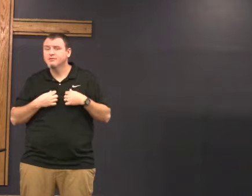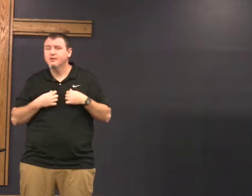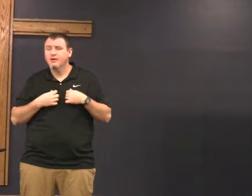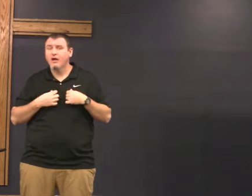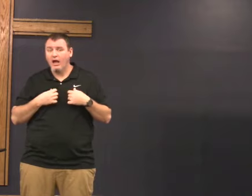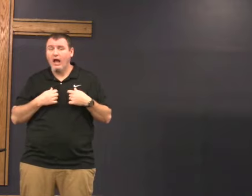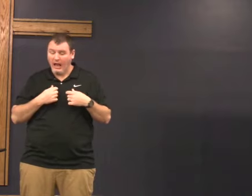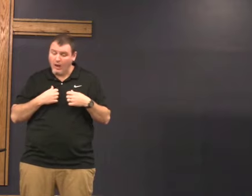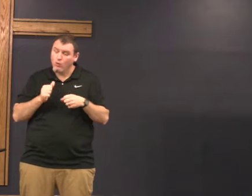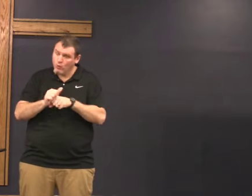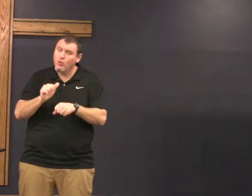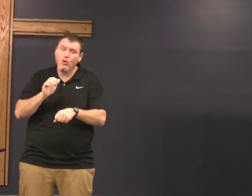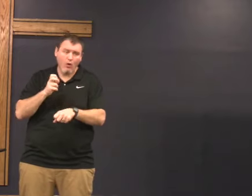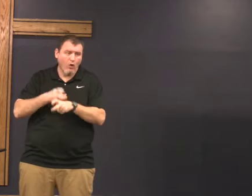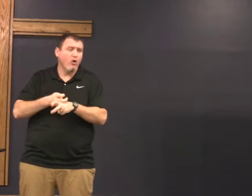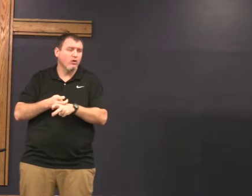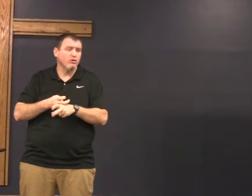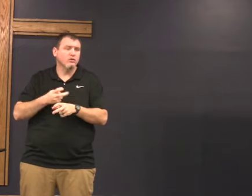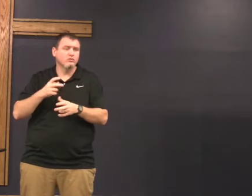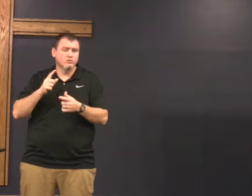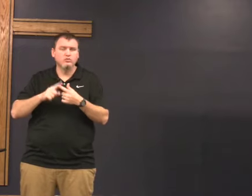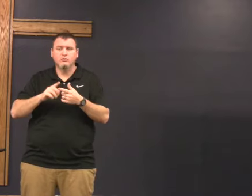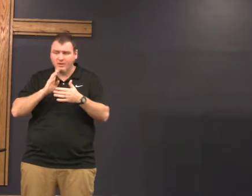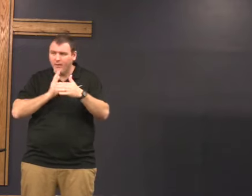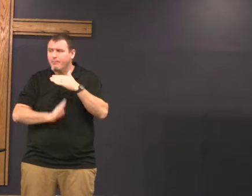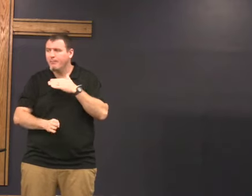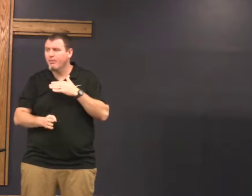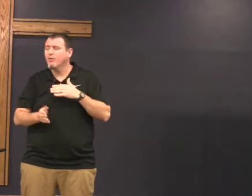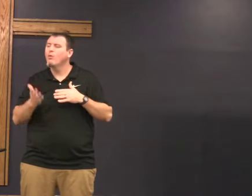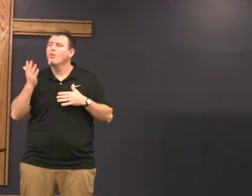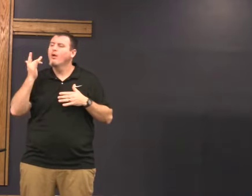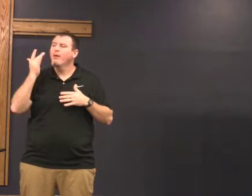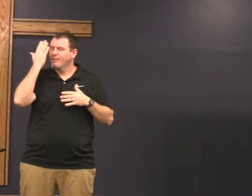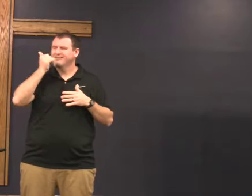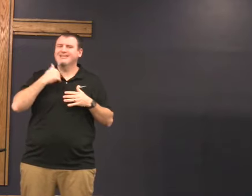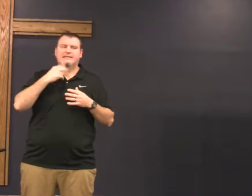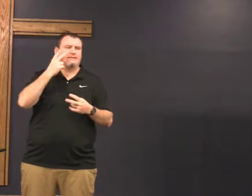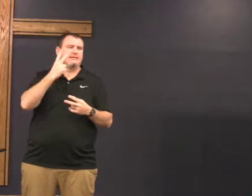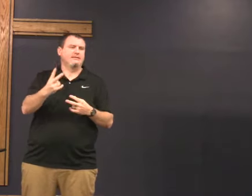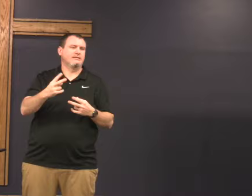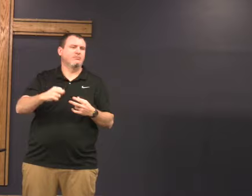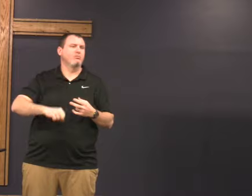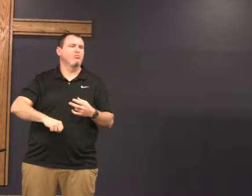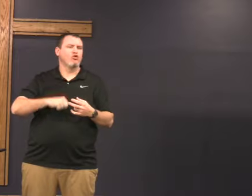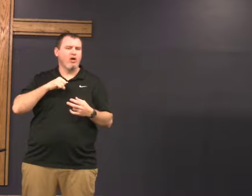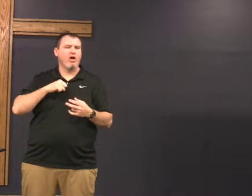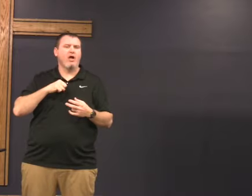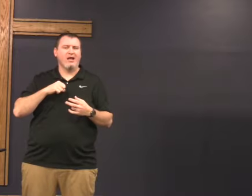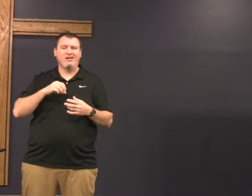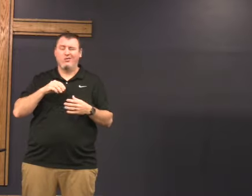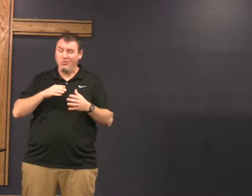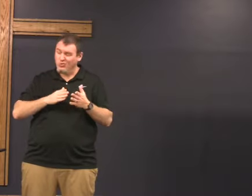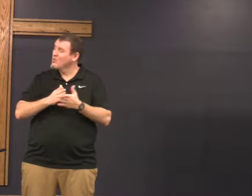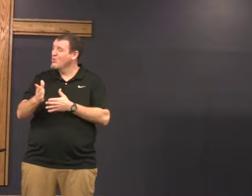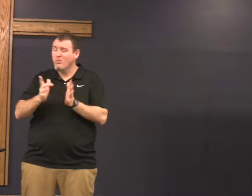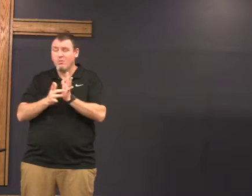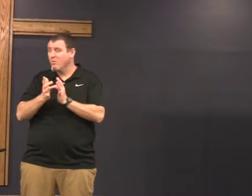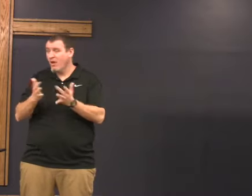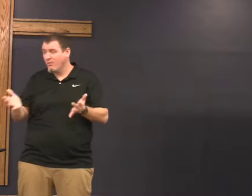to be honest, I work hard to be humble. Why? Because I don't want to fight